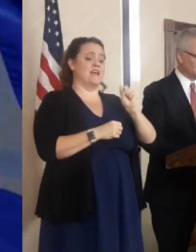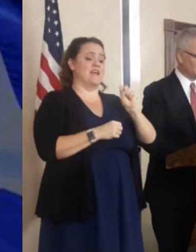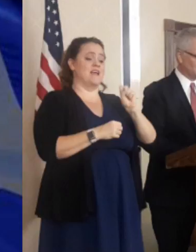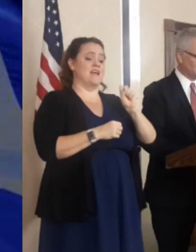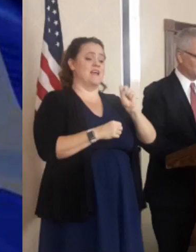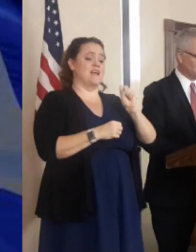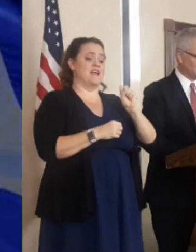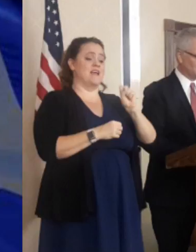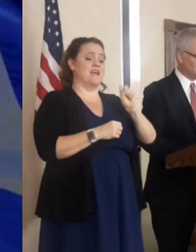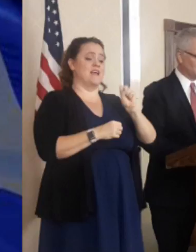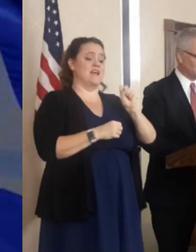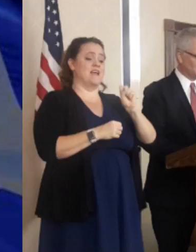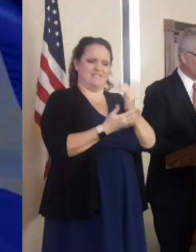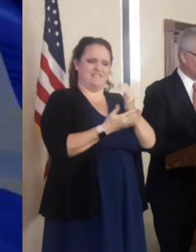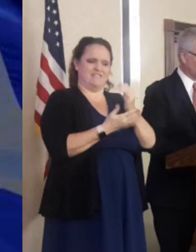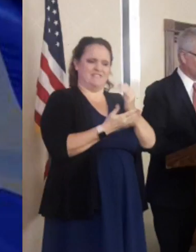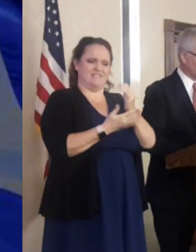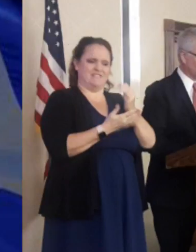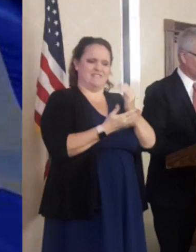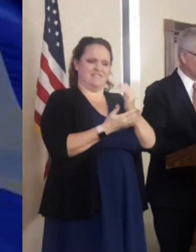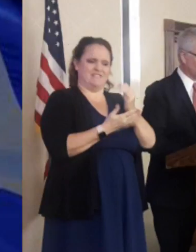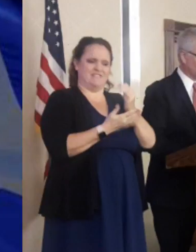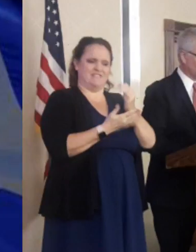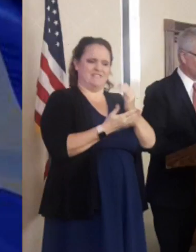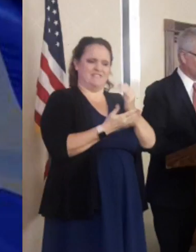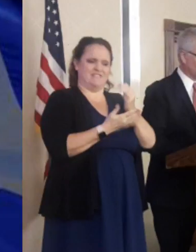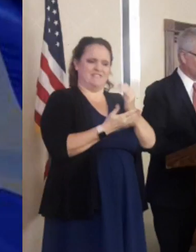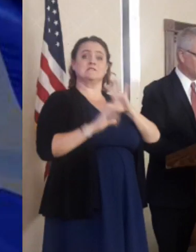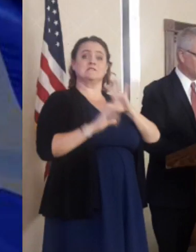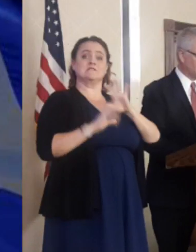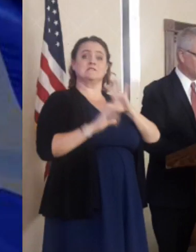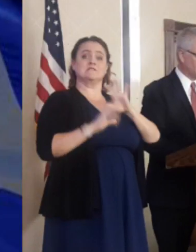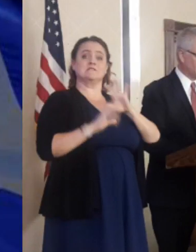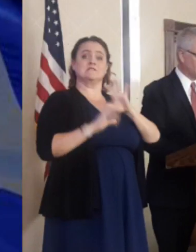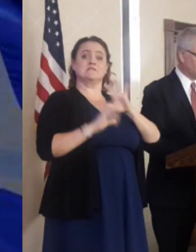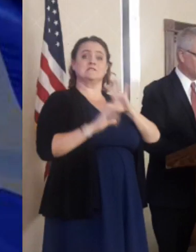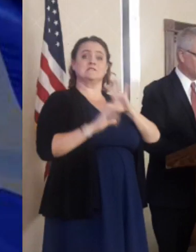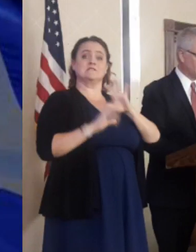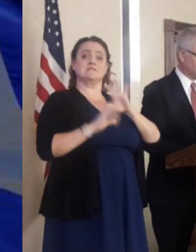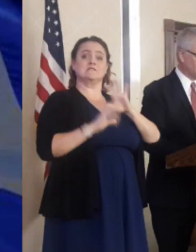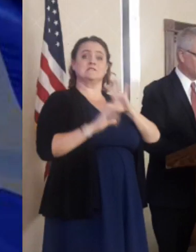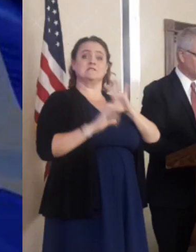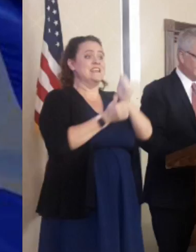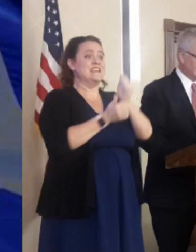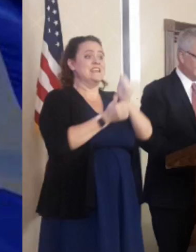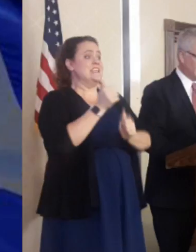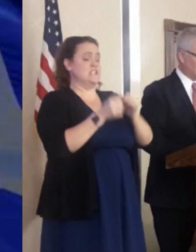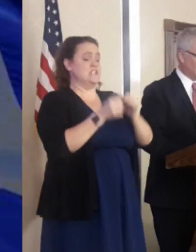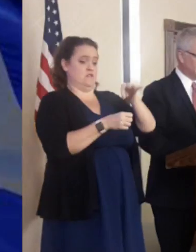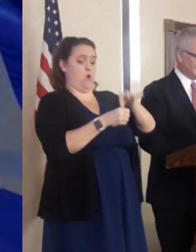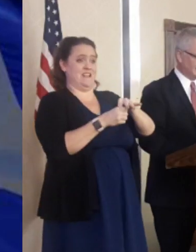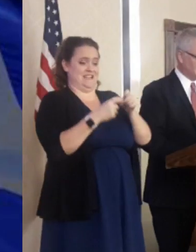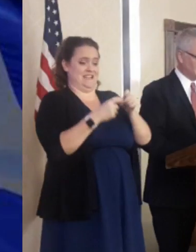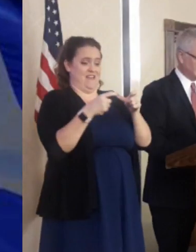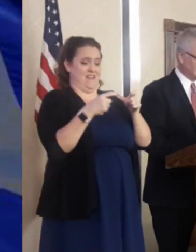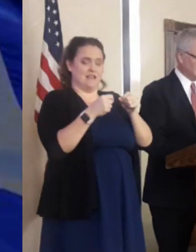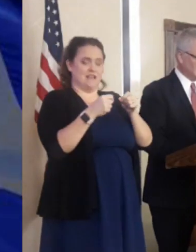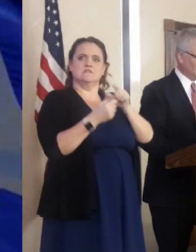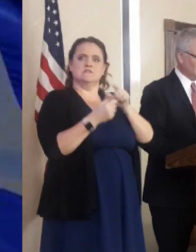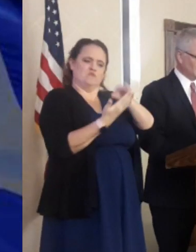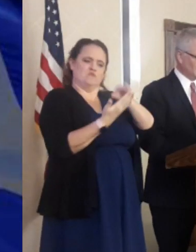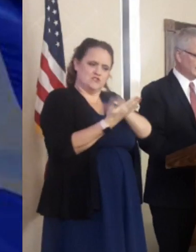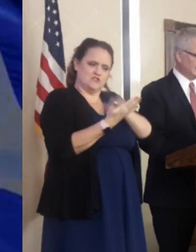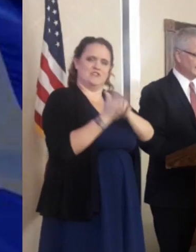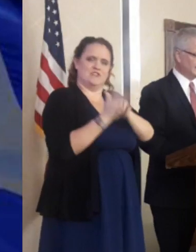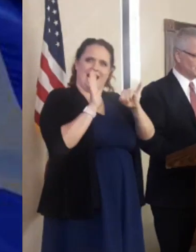committee for all electronic votes. Each individual voting device shall be registered and identified on the tabulation device with the